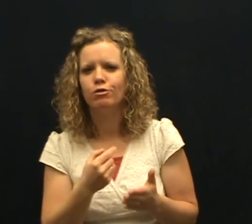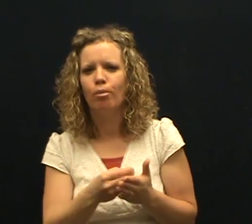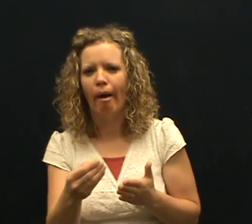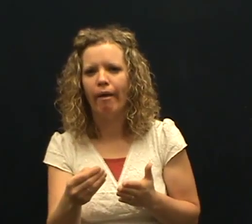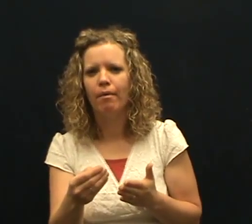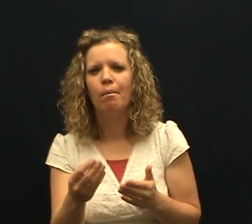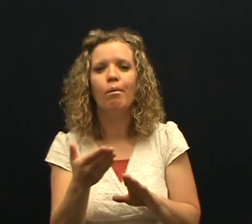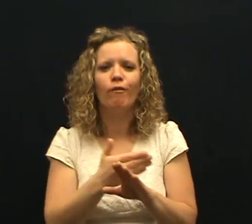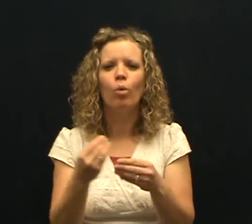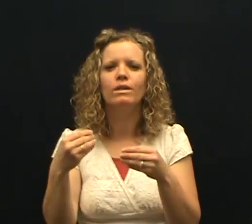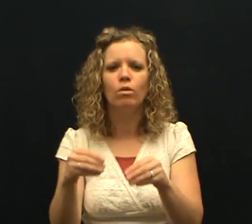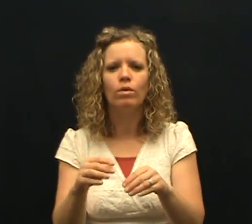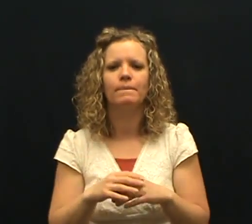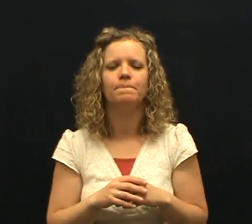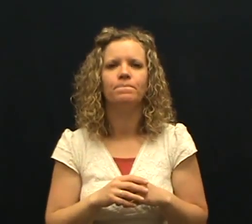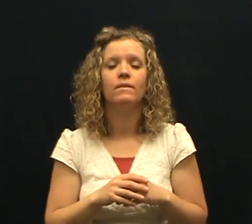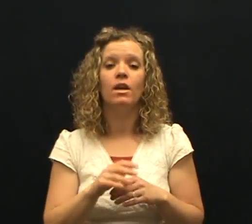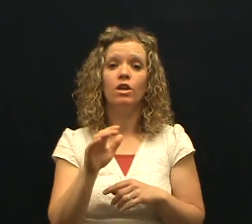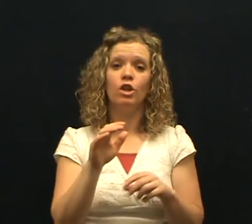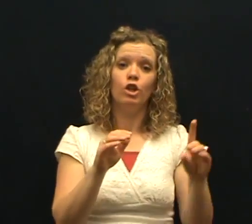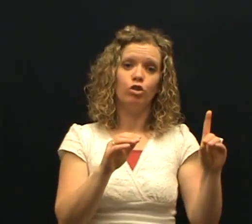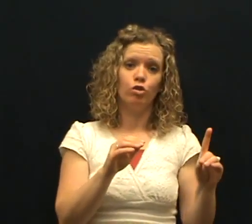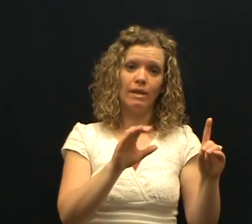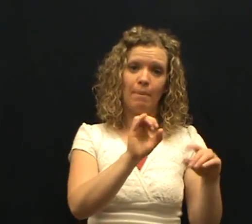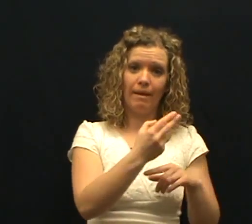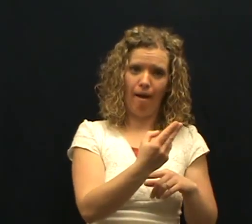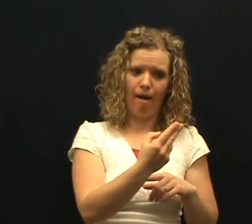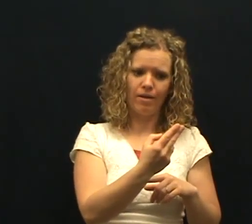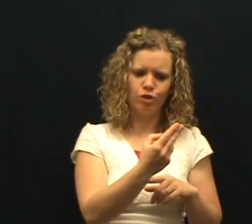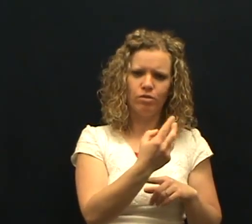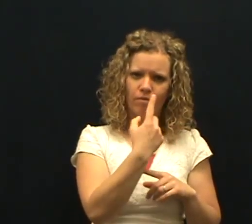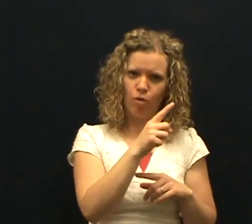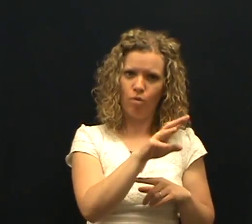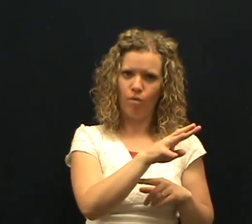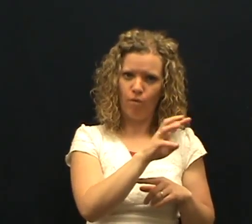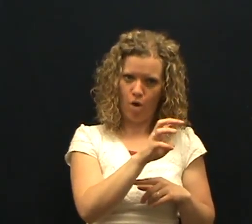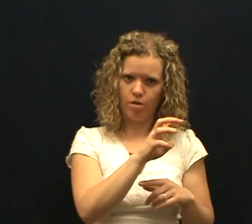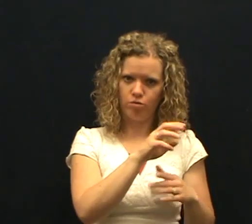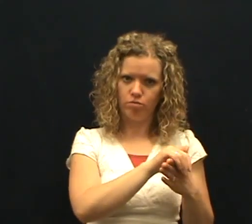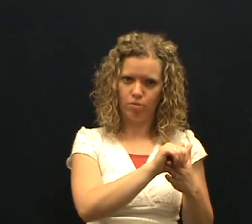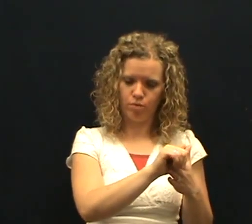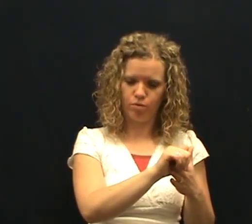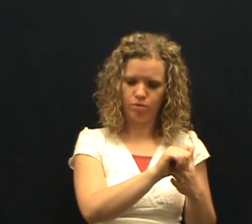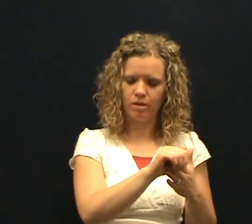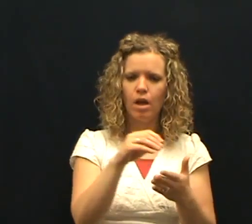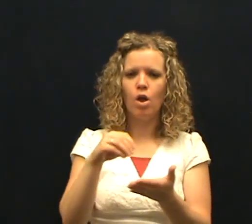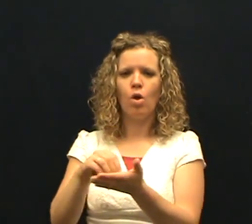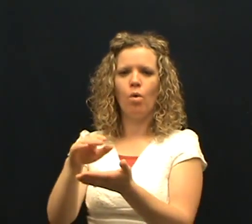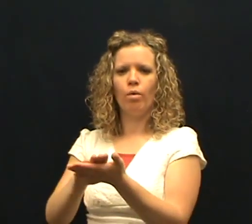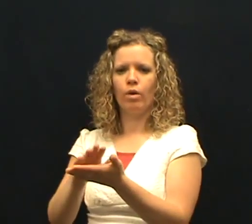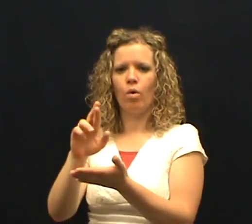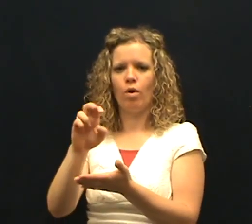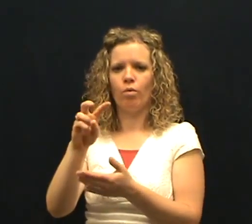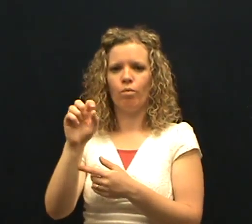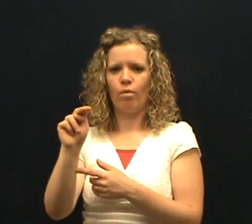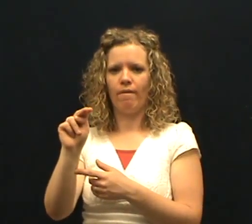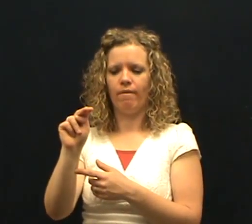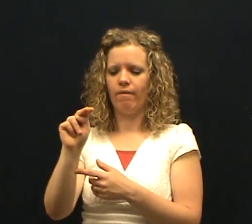Debit cash, because we sold them for cash for $400. We record the revenue from that sale of $400. Second